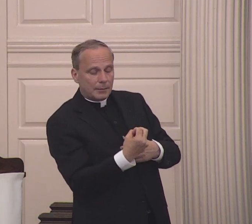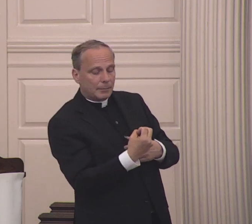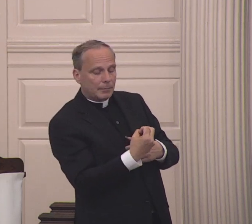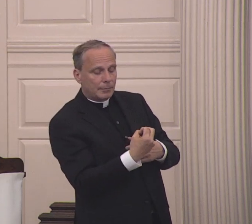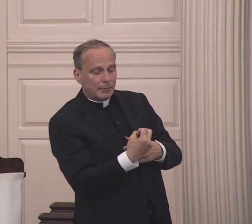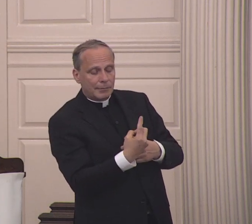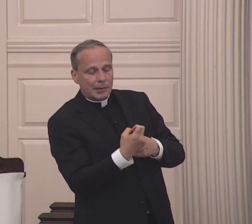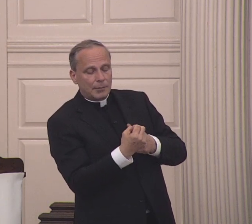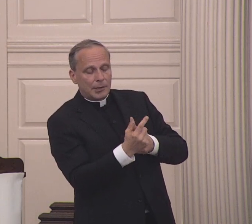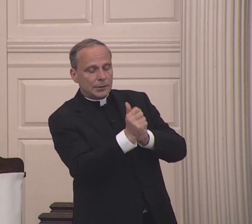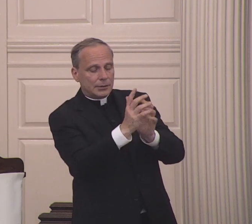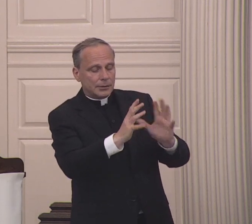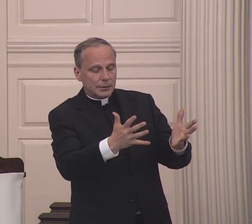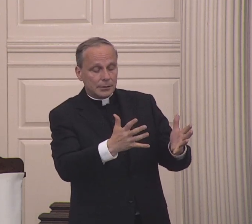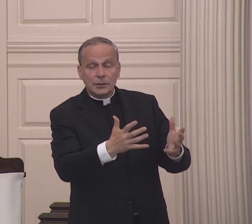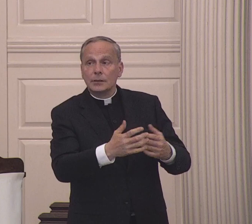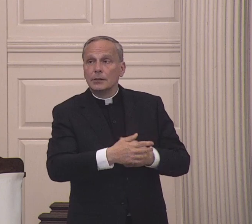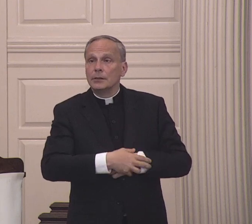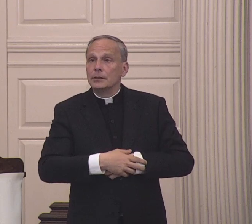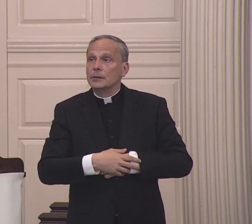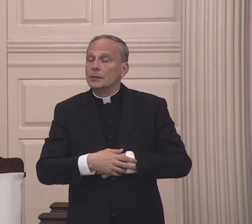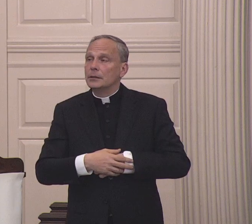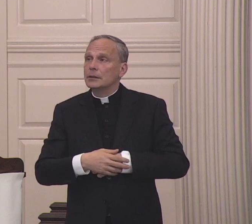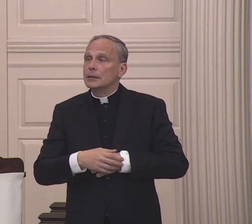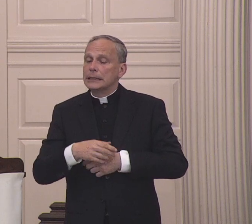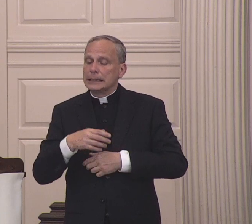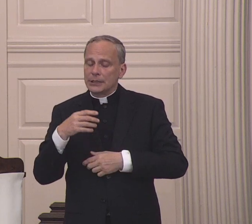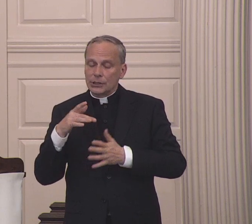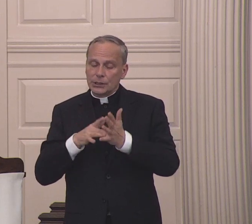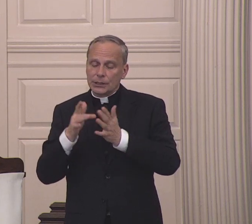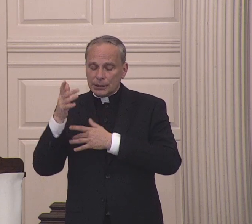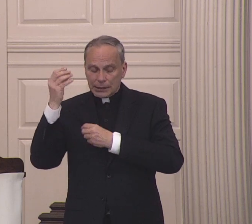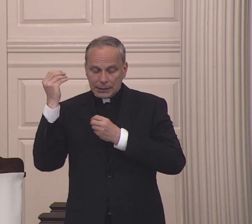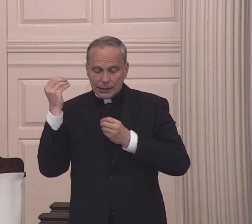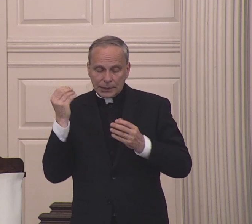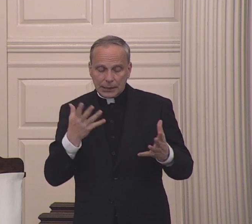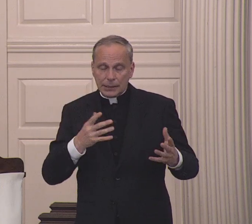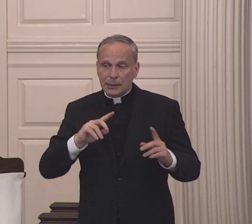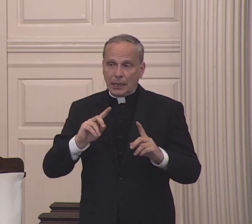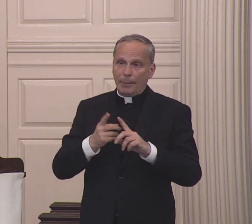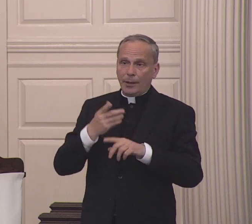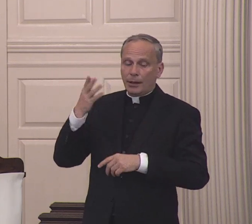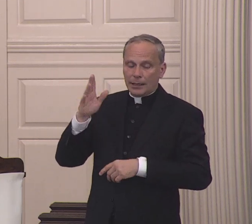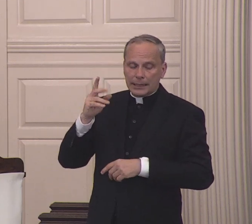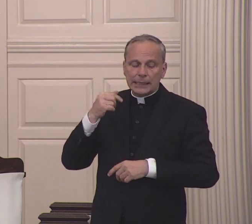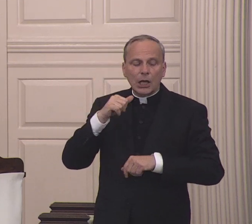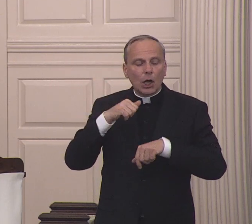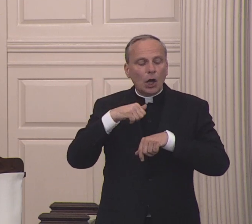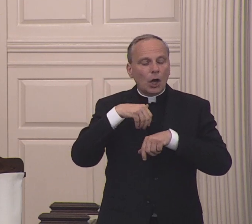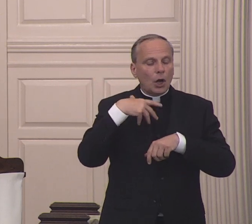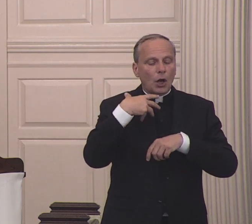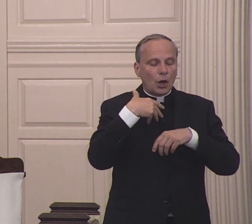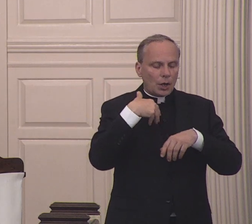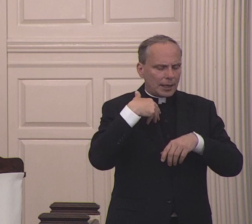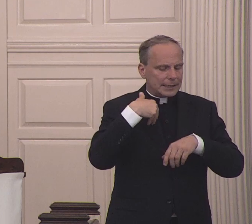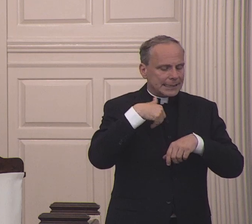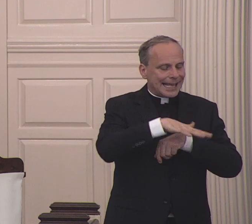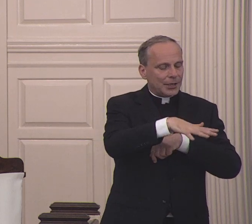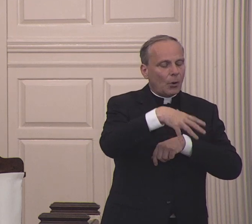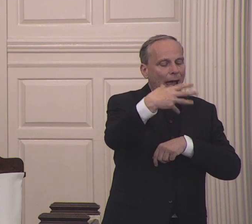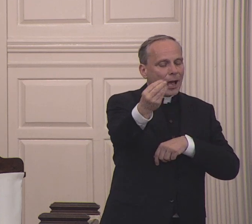which is also a pointer to who our God is. Jesus said, "Go therefore and make disciples of all